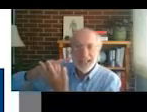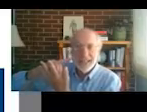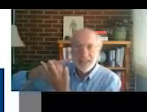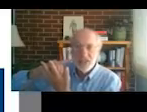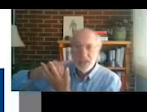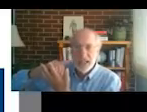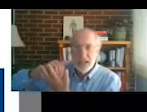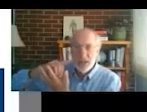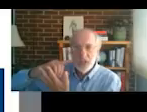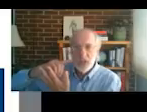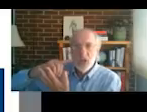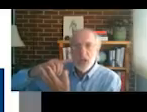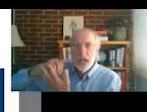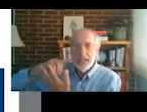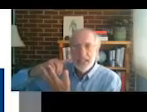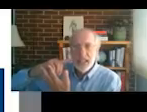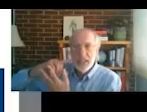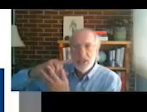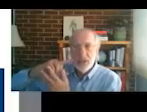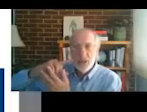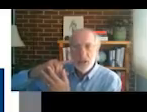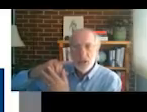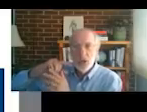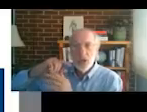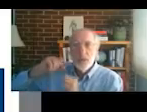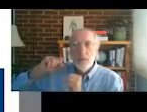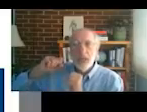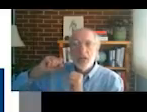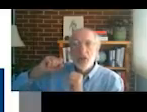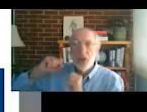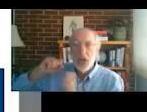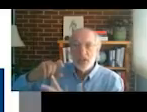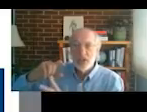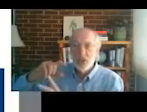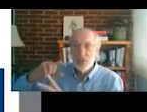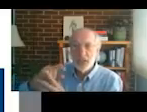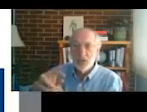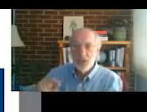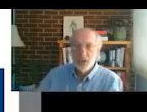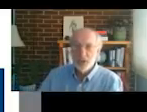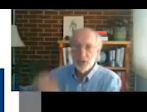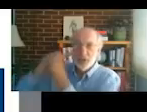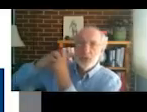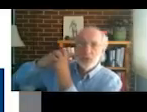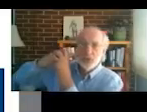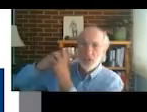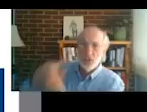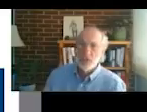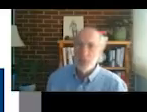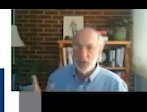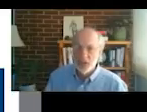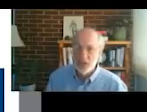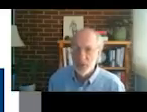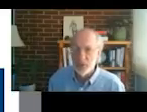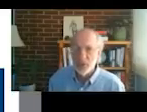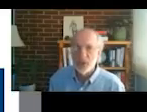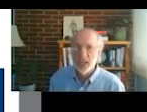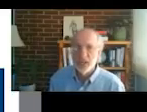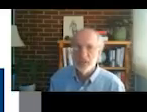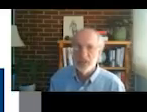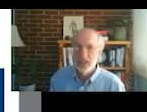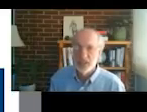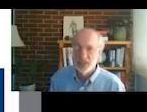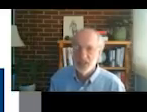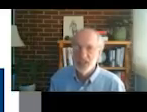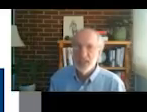physical guidance to allow the sign to occur, but not so much where you're doing most of the response for the